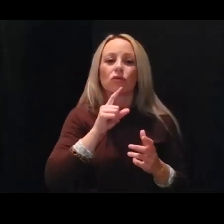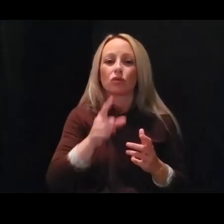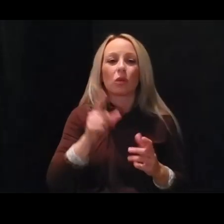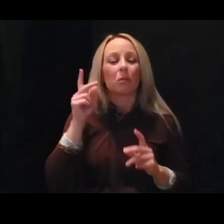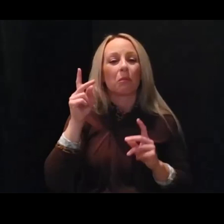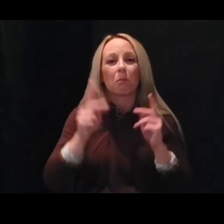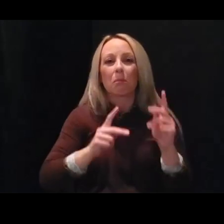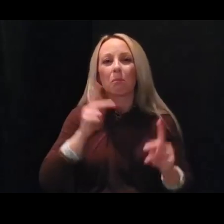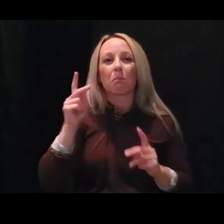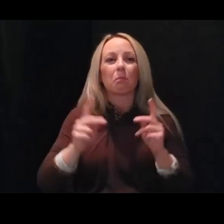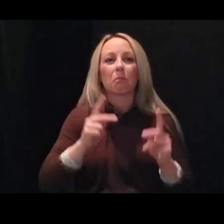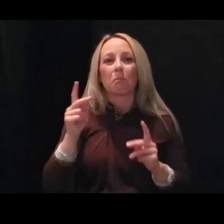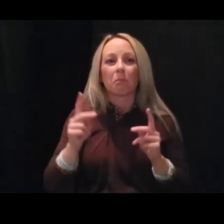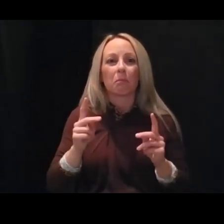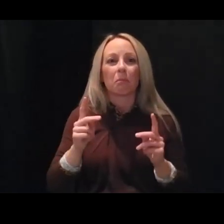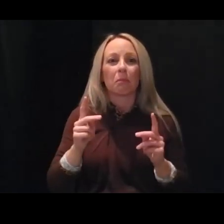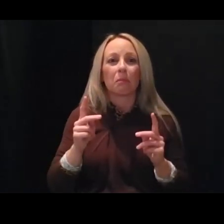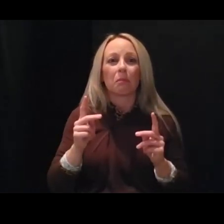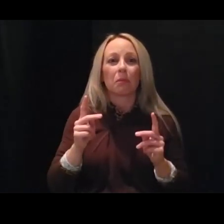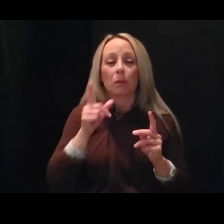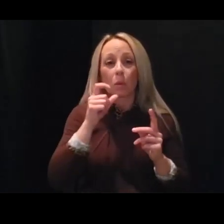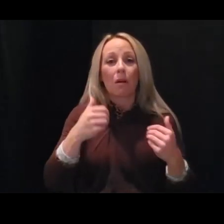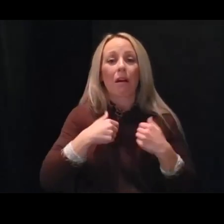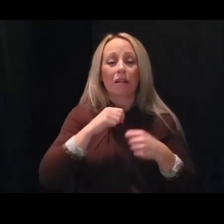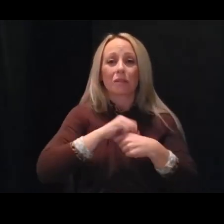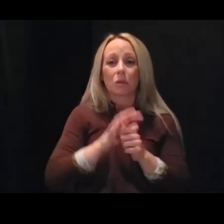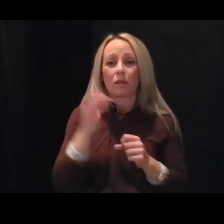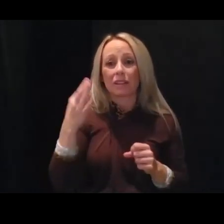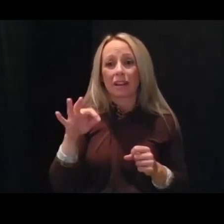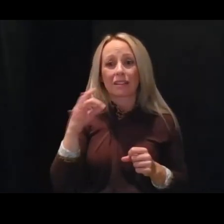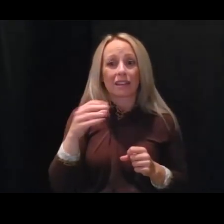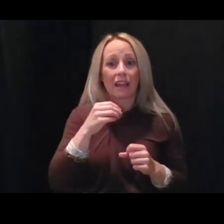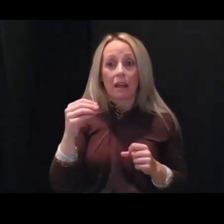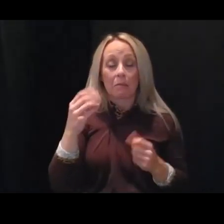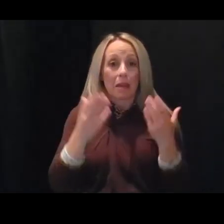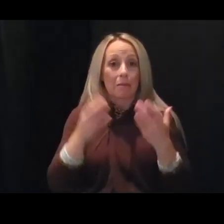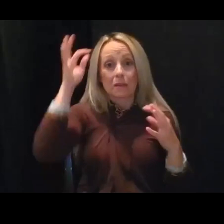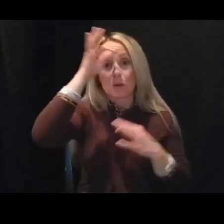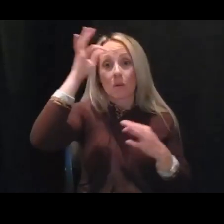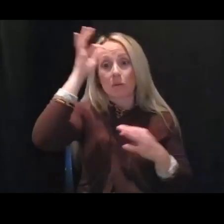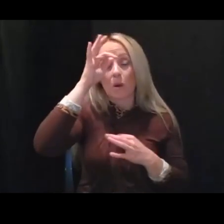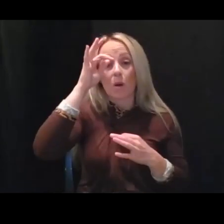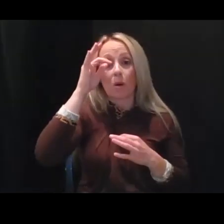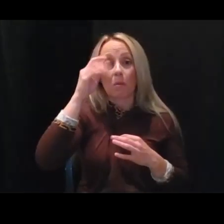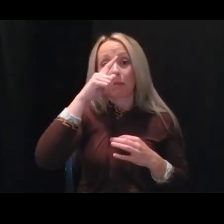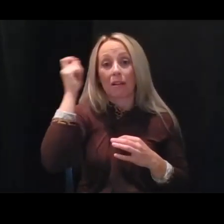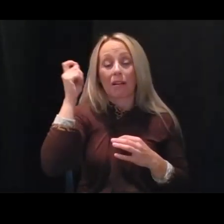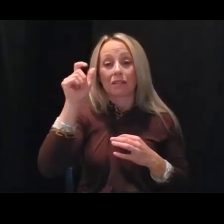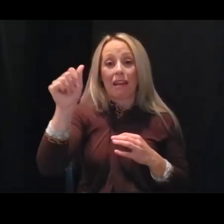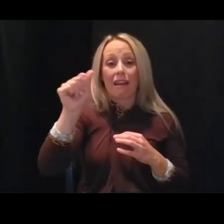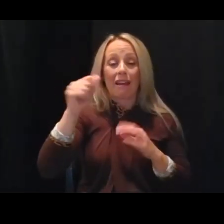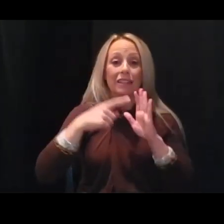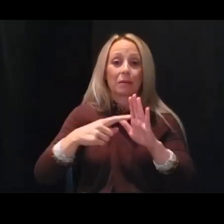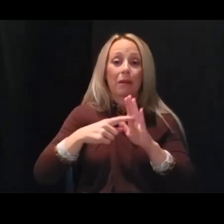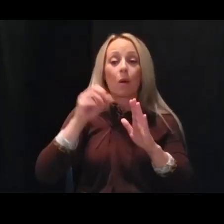any of the following: an individual that has COVID-19 and doesn't know it because they're asymptomatic or their